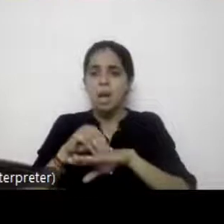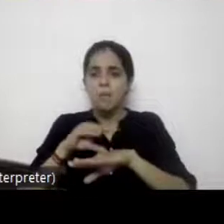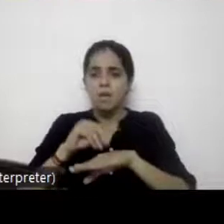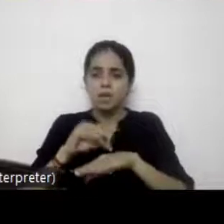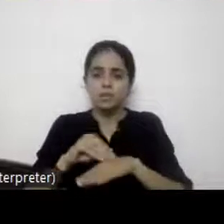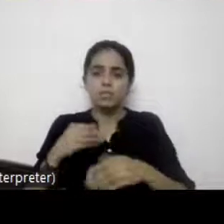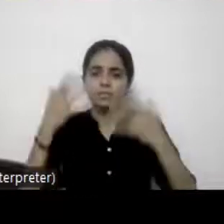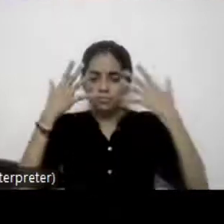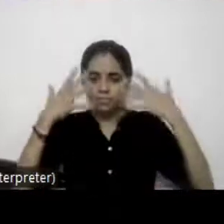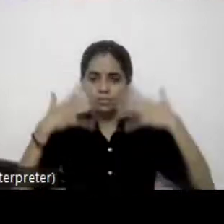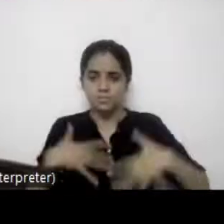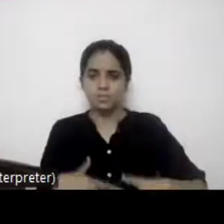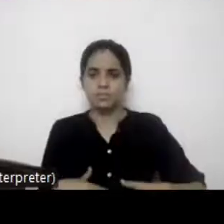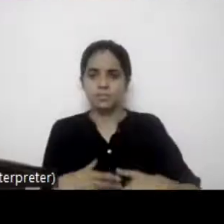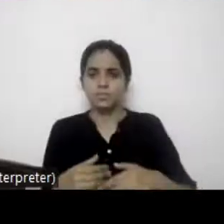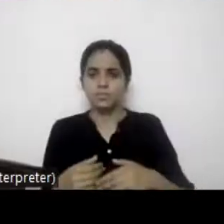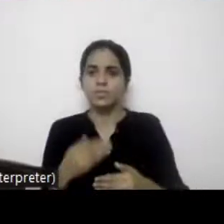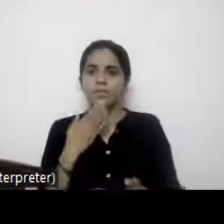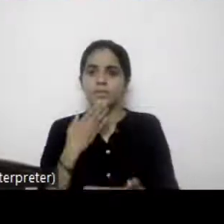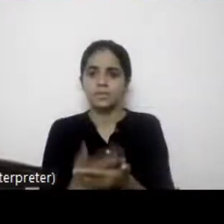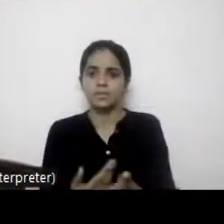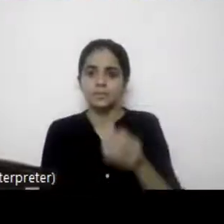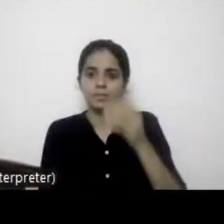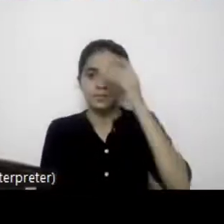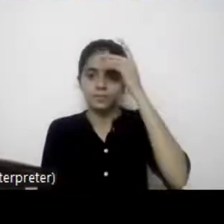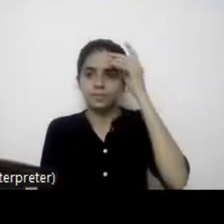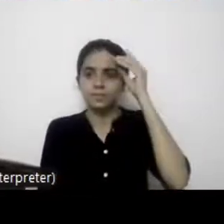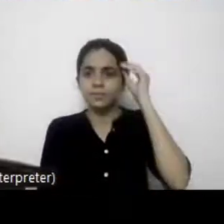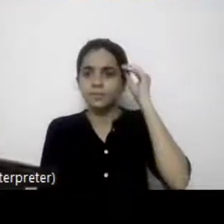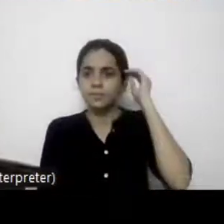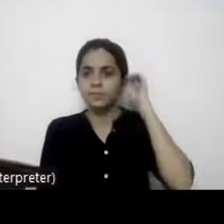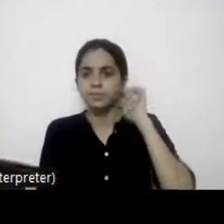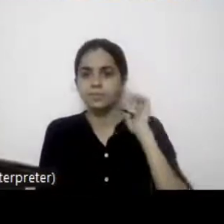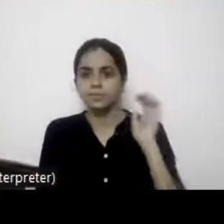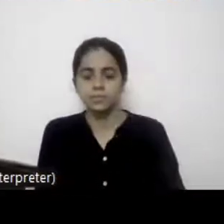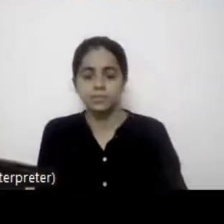able-bodied? Thank you.